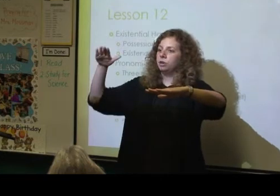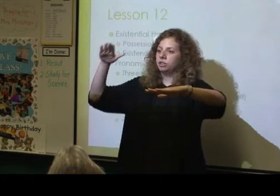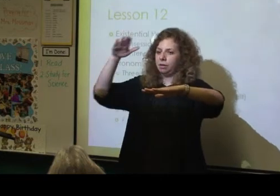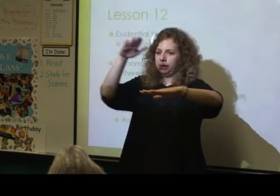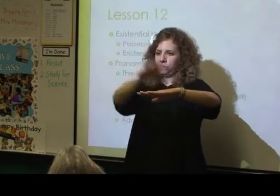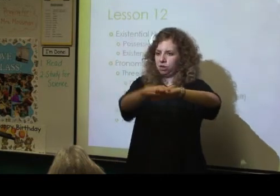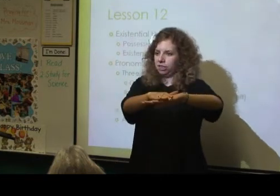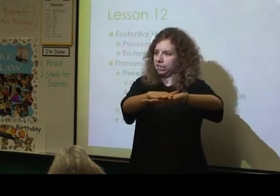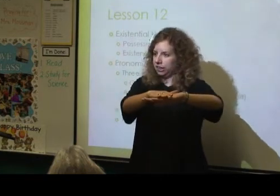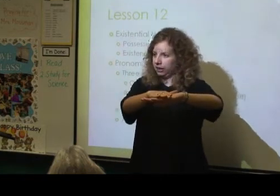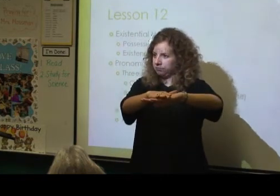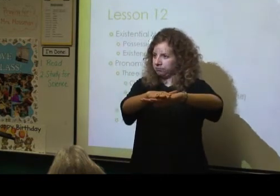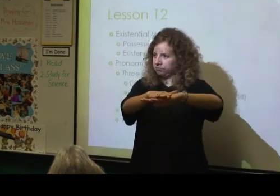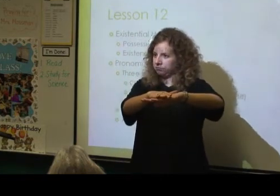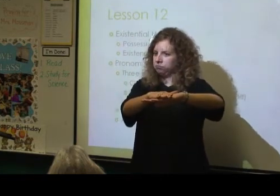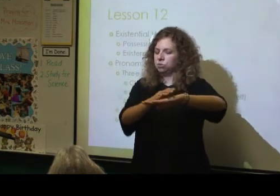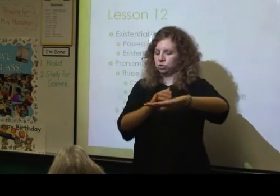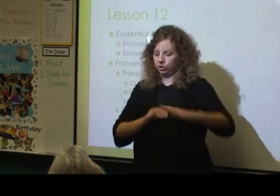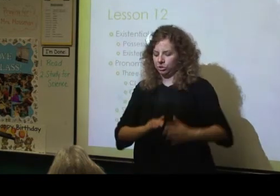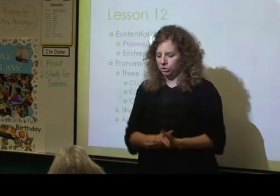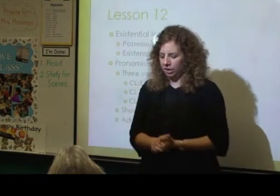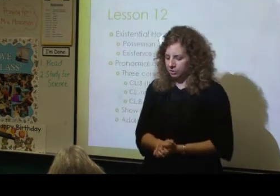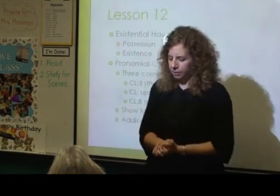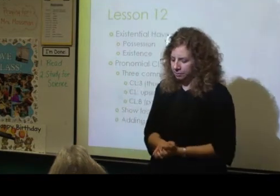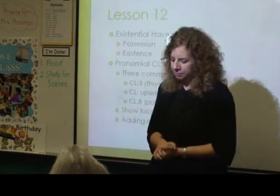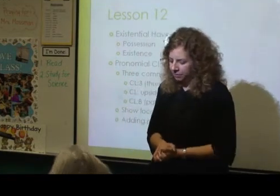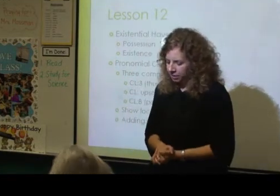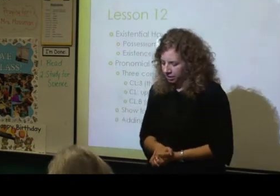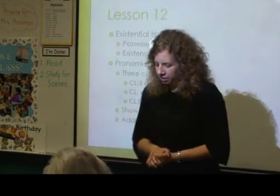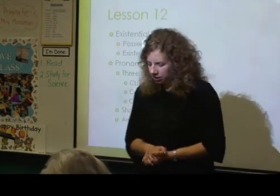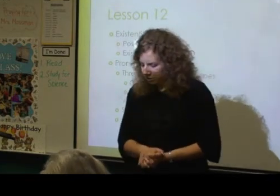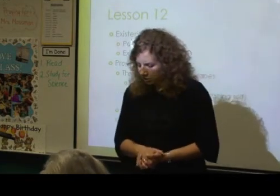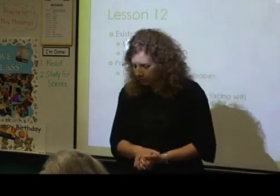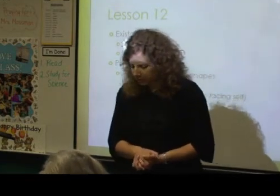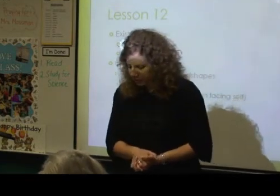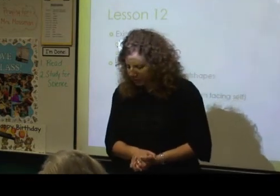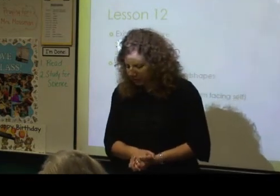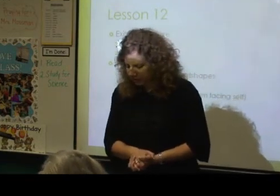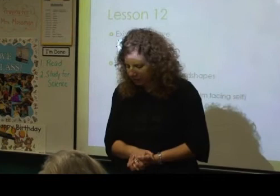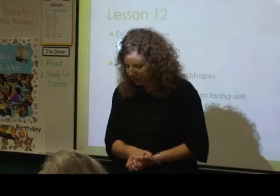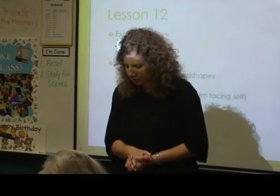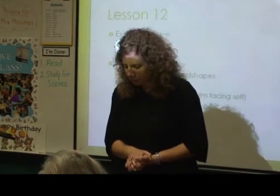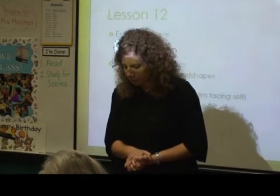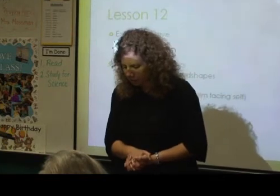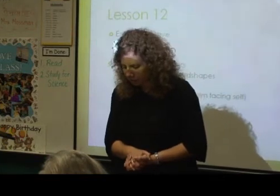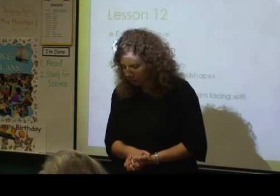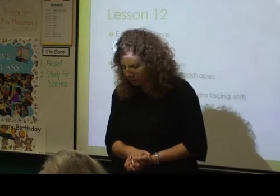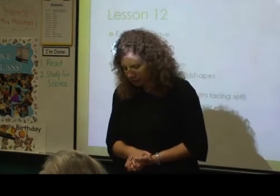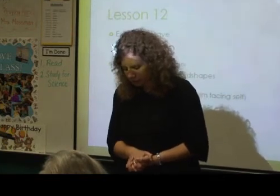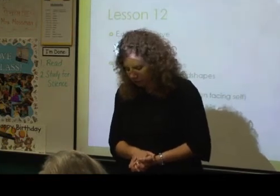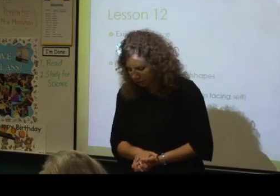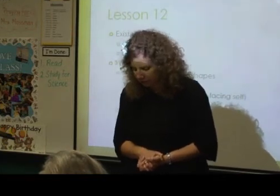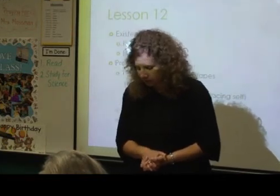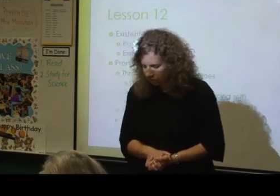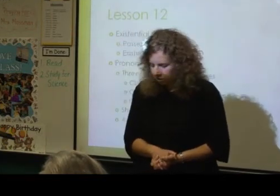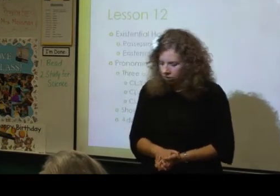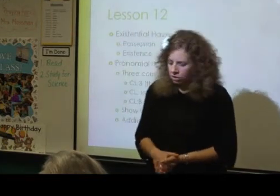put the paper on it like that. So you could do that as well. And then this one says a container on top of a flat surface.